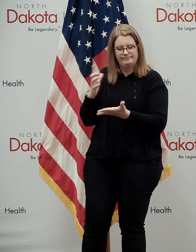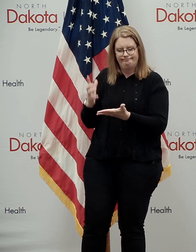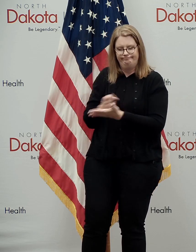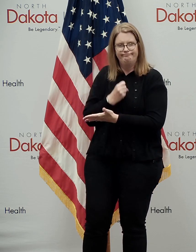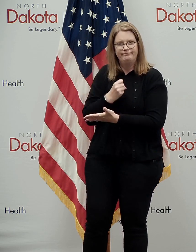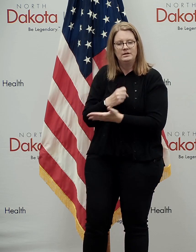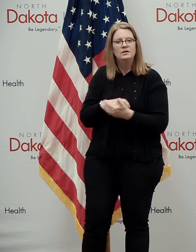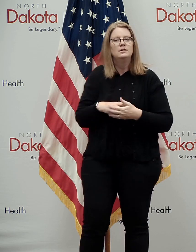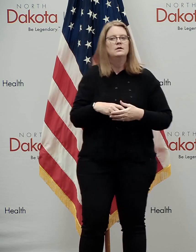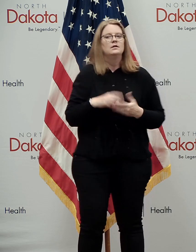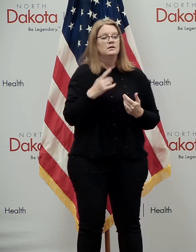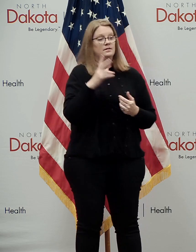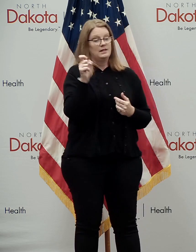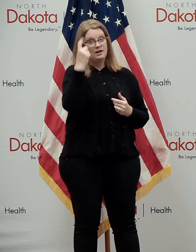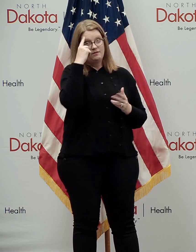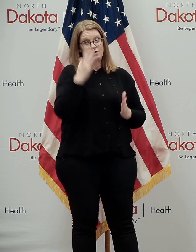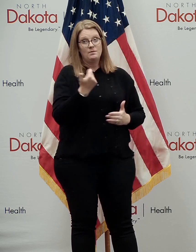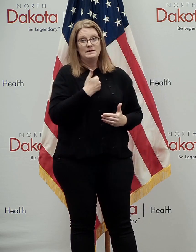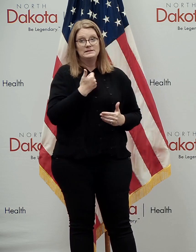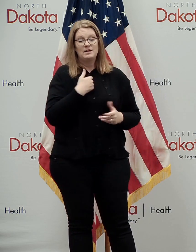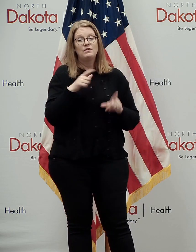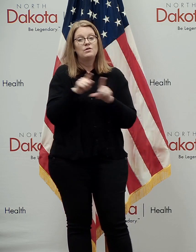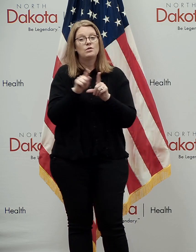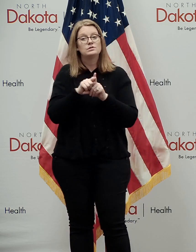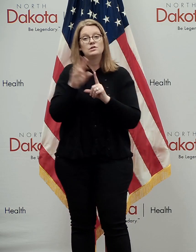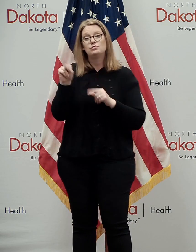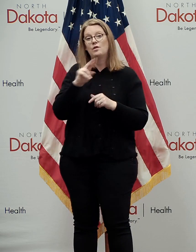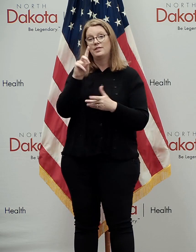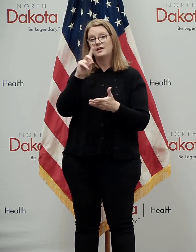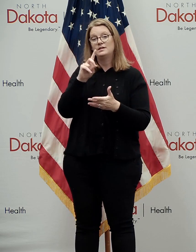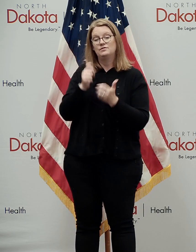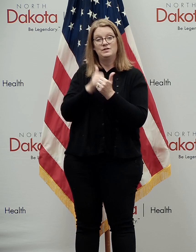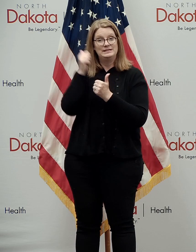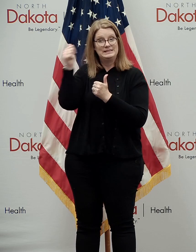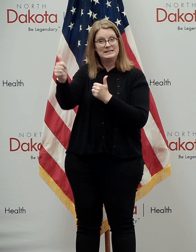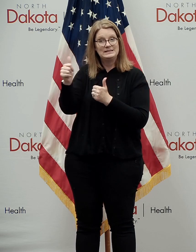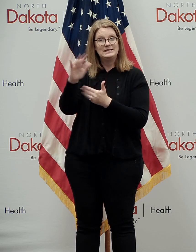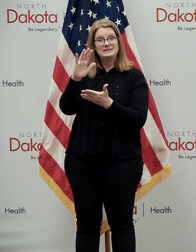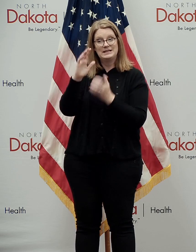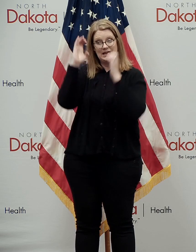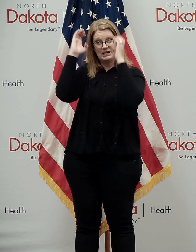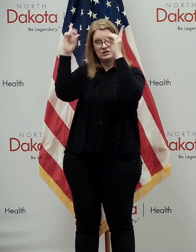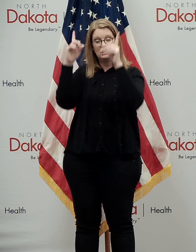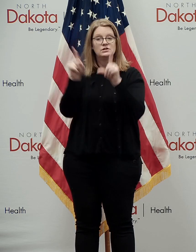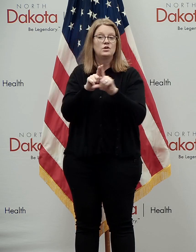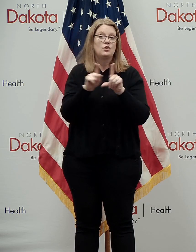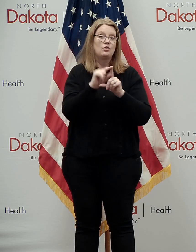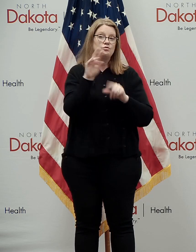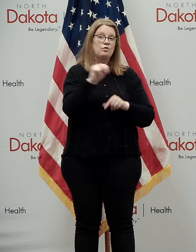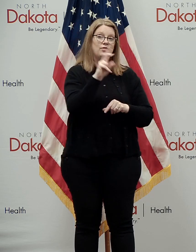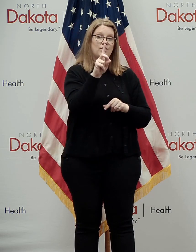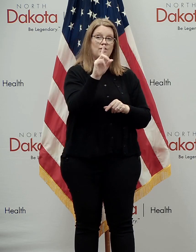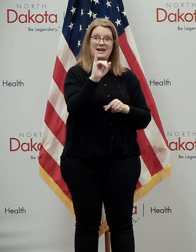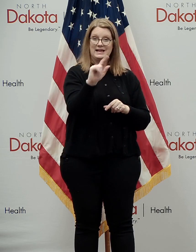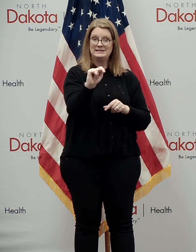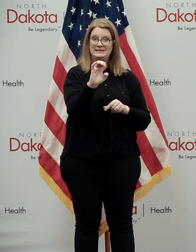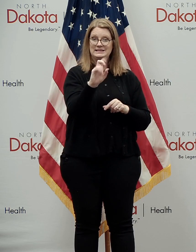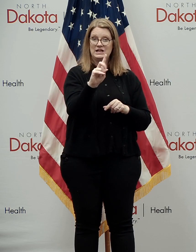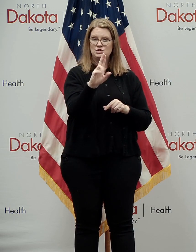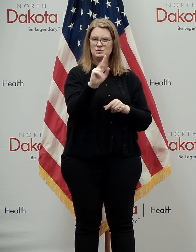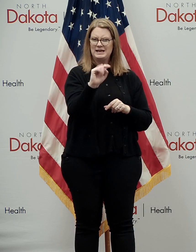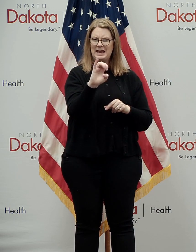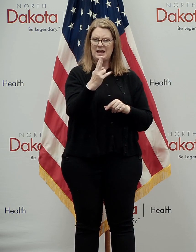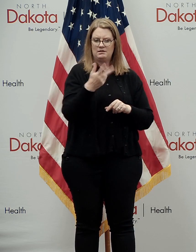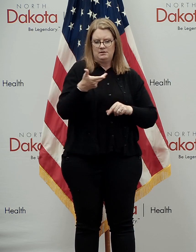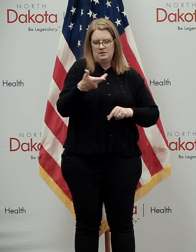brought together the governor and I and the North Dakota Center for Distance Education and North Dakota IT's EduTech to reach